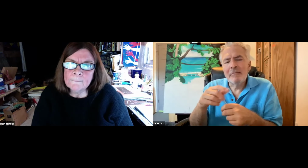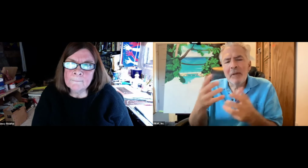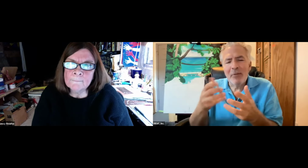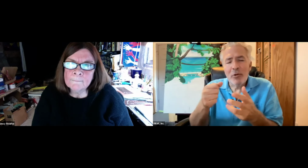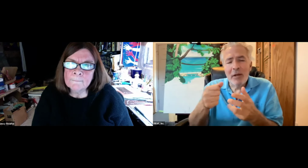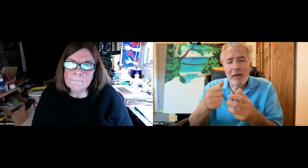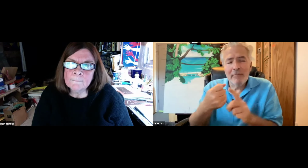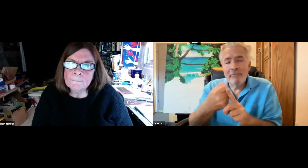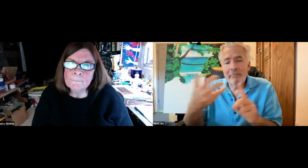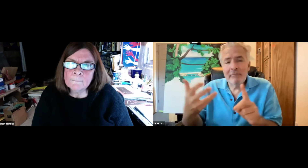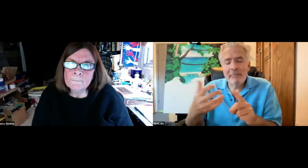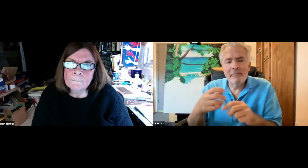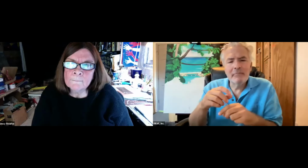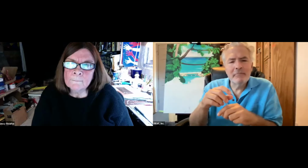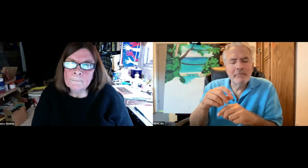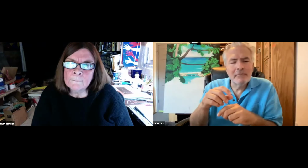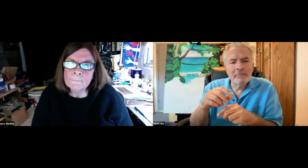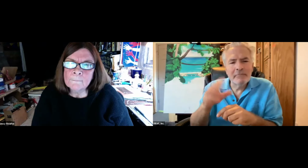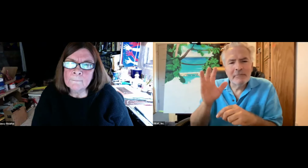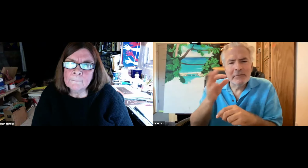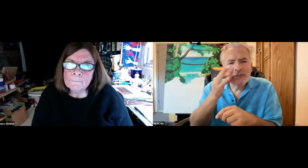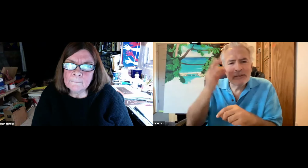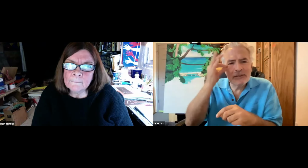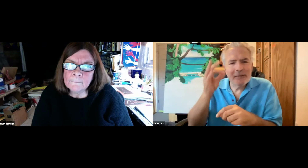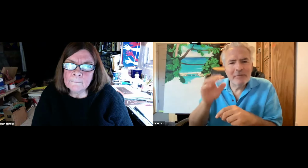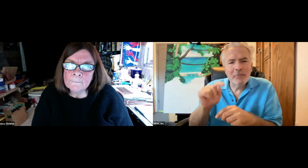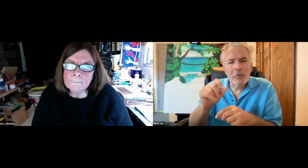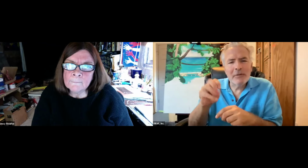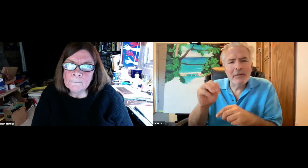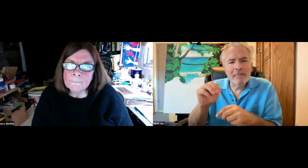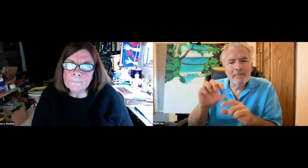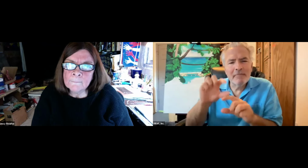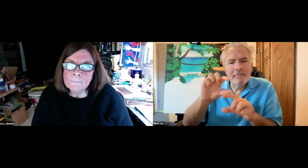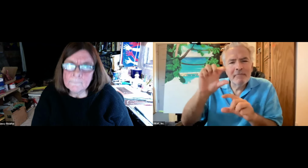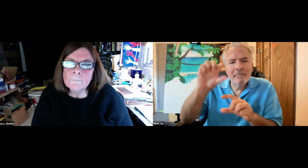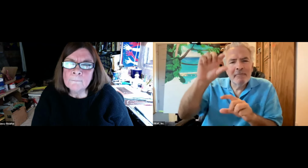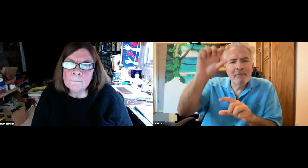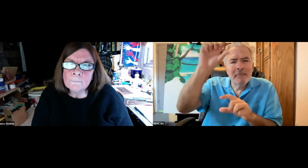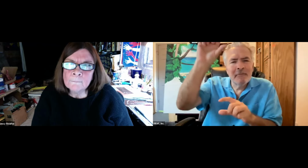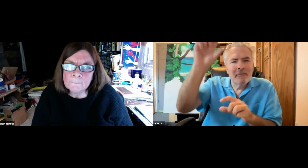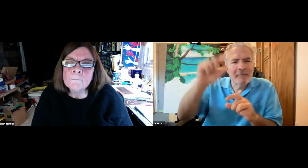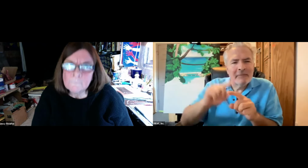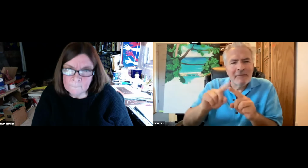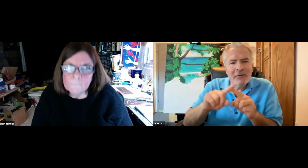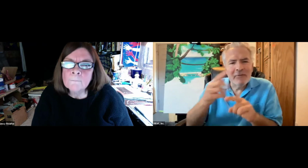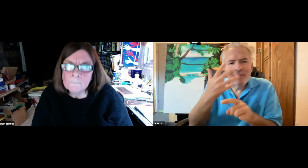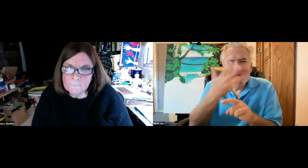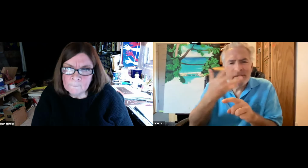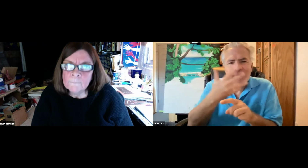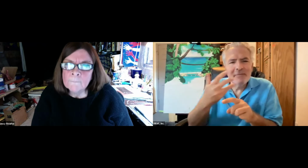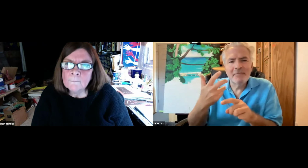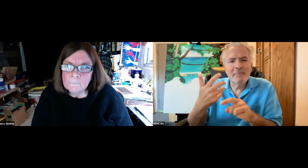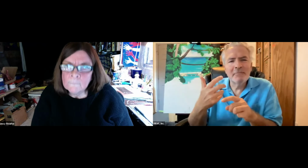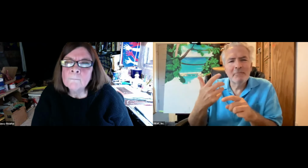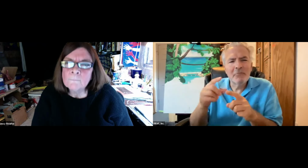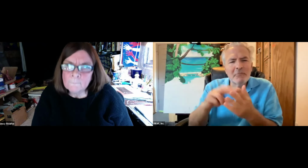I don't know if you can expound upon it, but as far as the totem poles themselves,